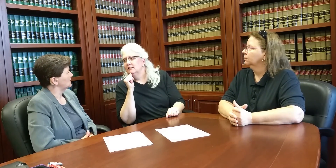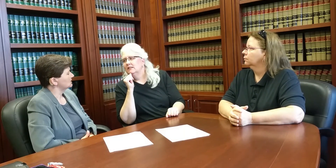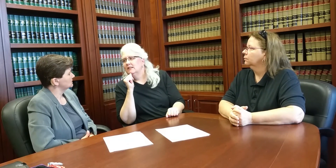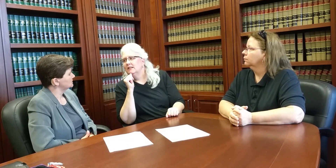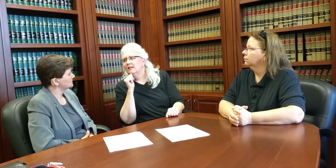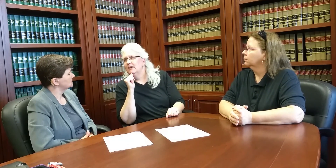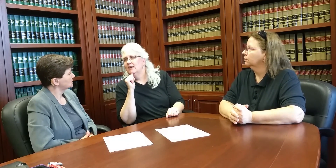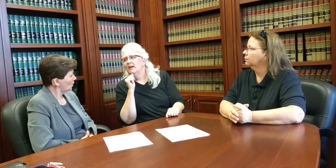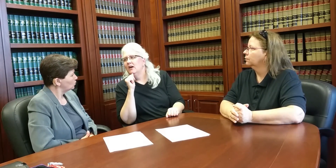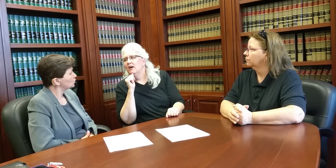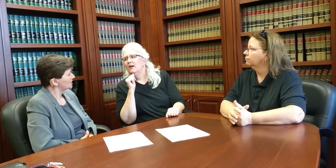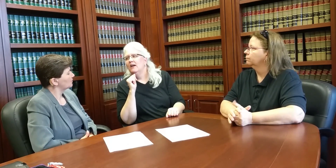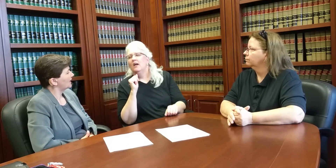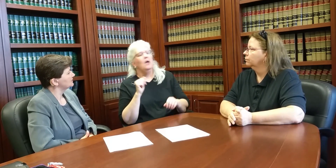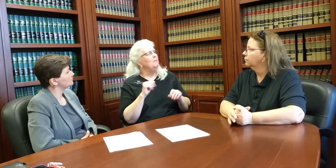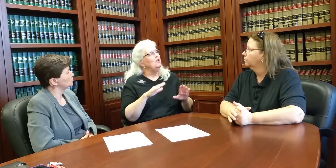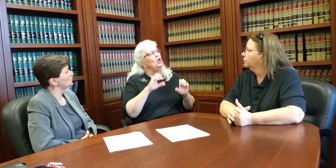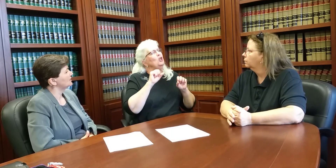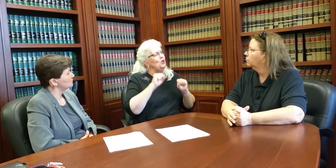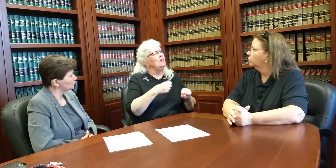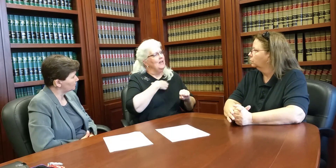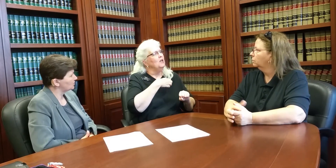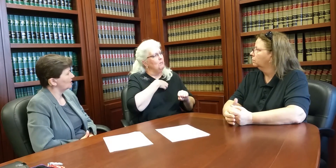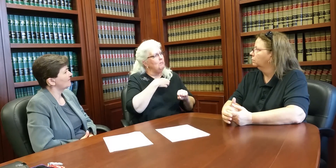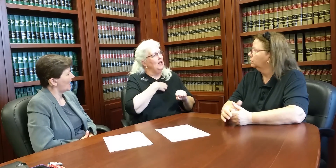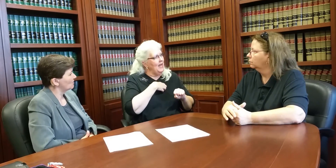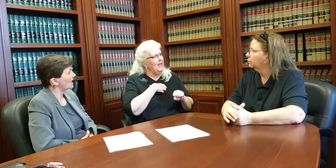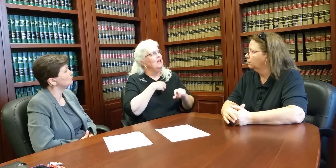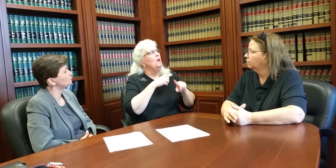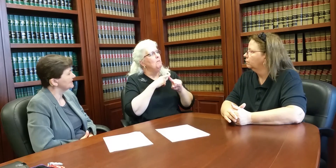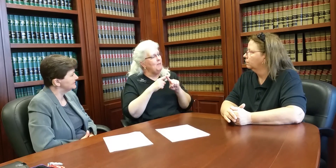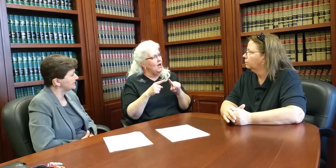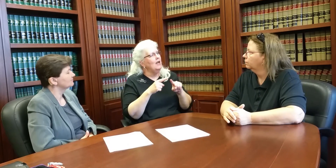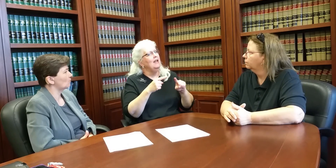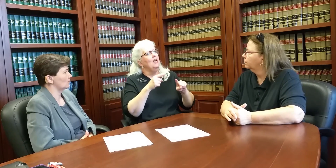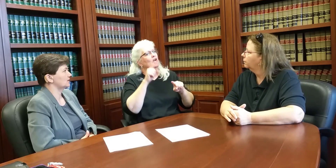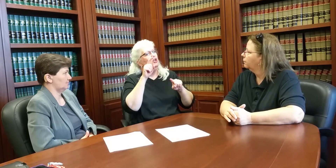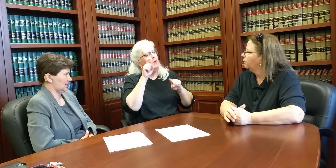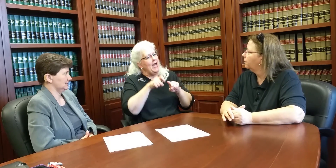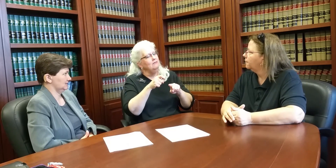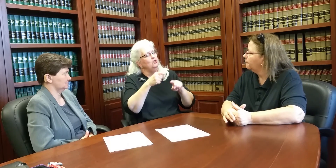and no, you can complain if you yourself have a reason for complaining.